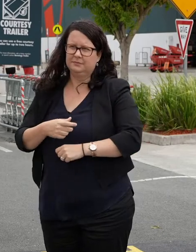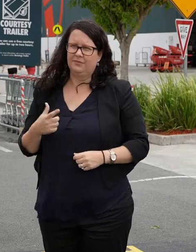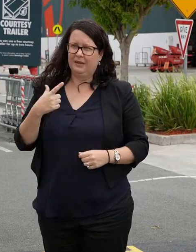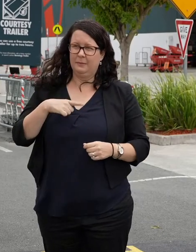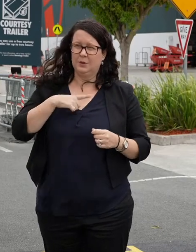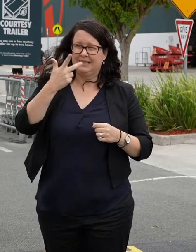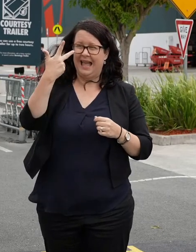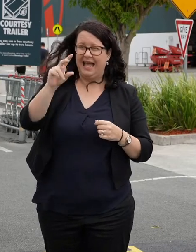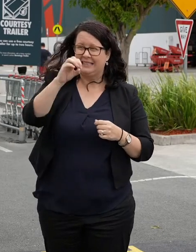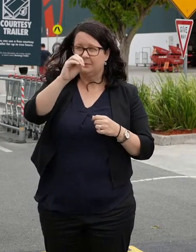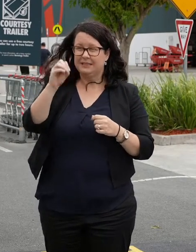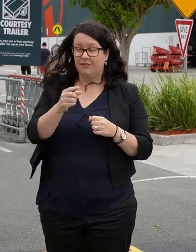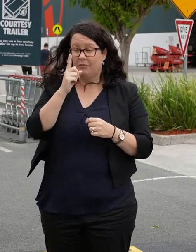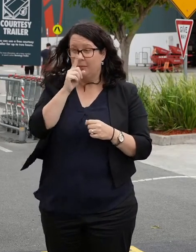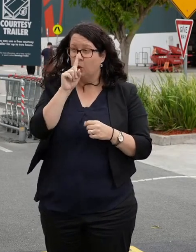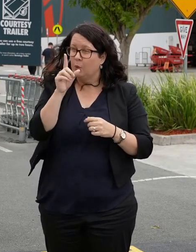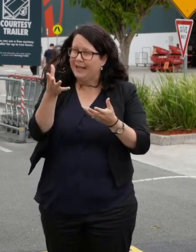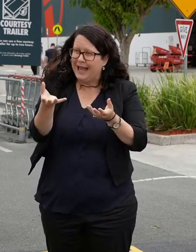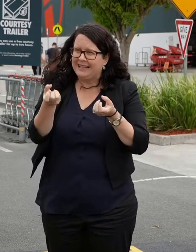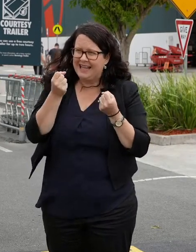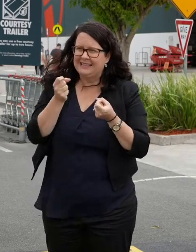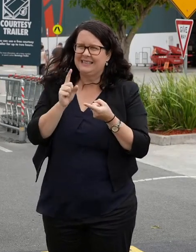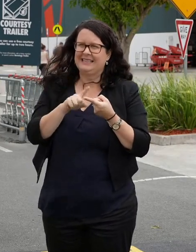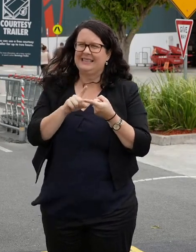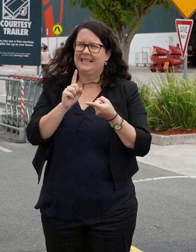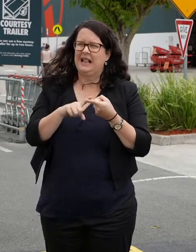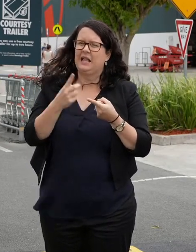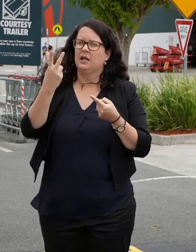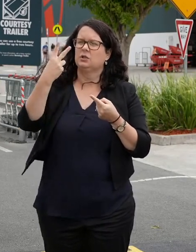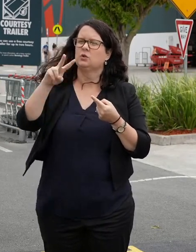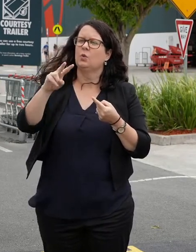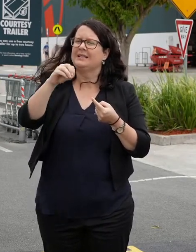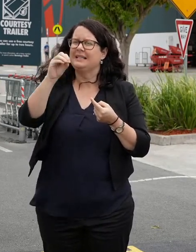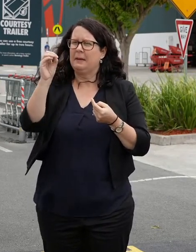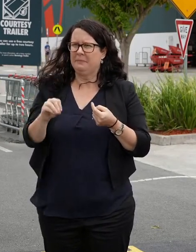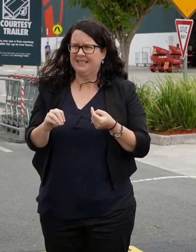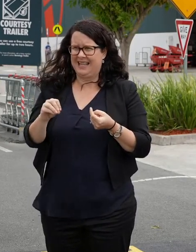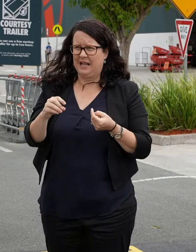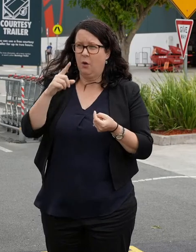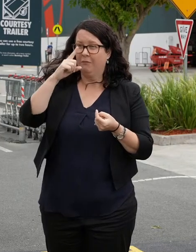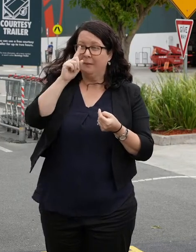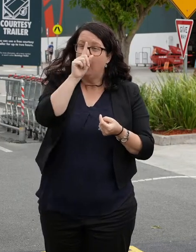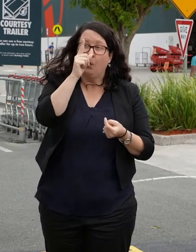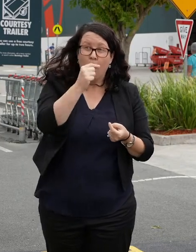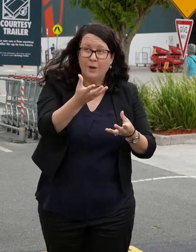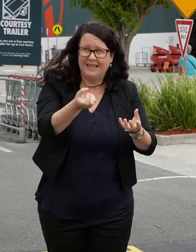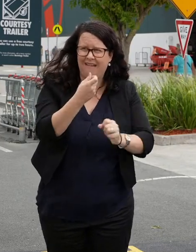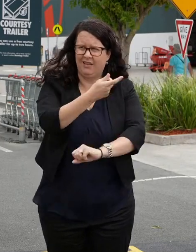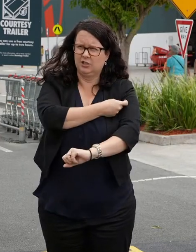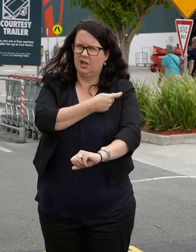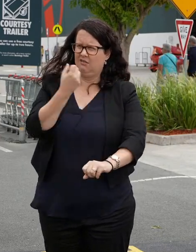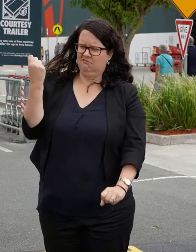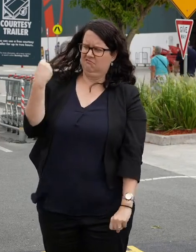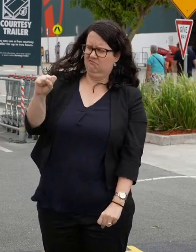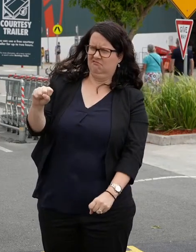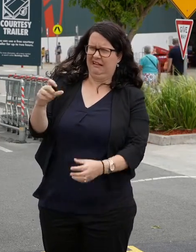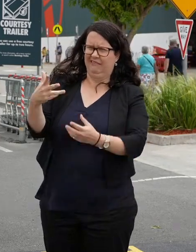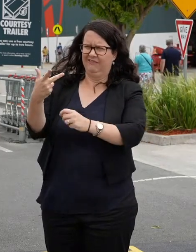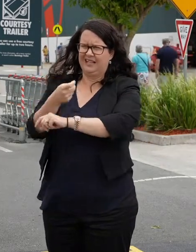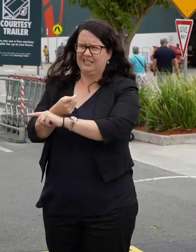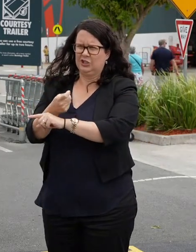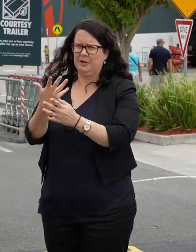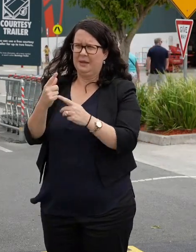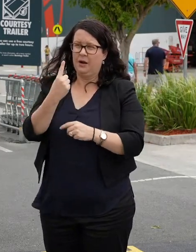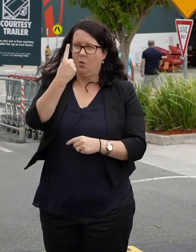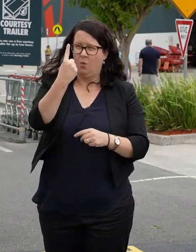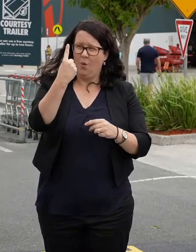the eligible population, that is still 20% of the eligible population that are not vaccinated. That's